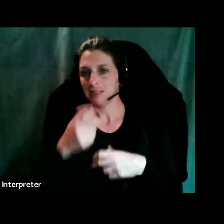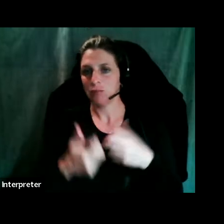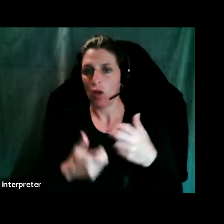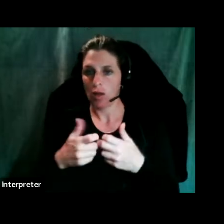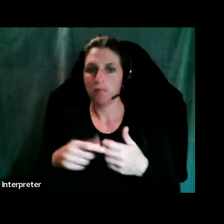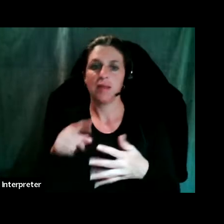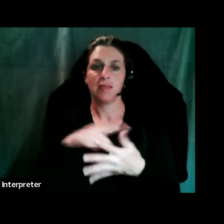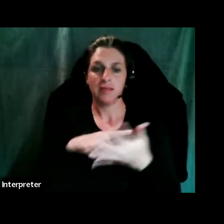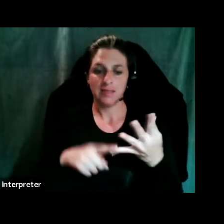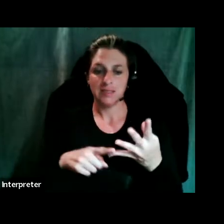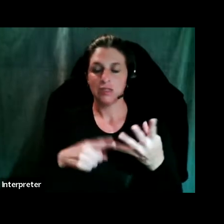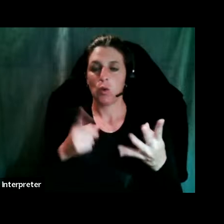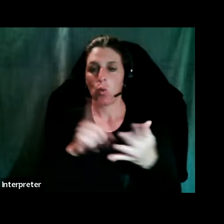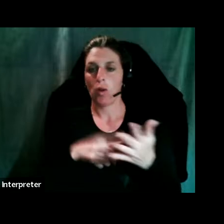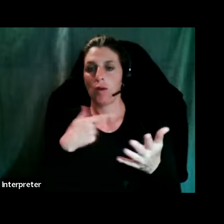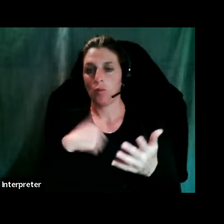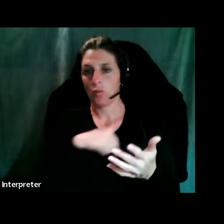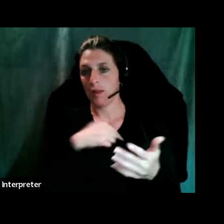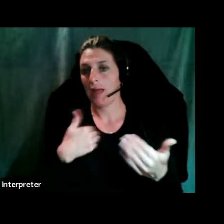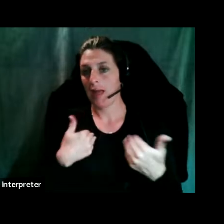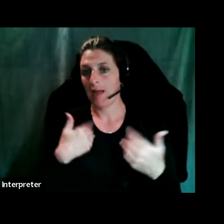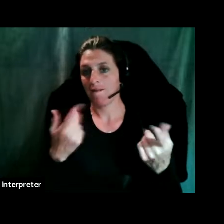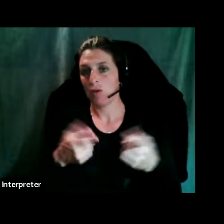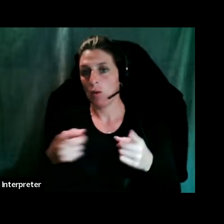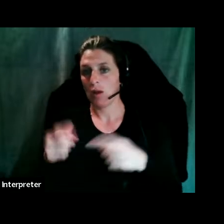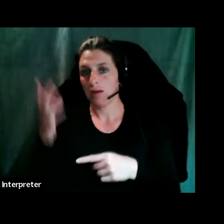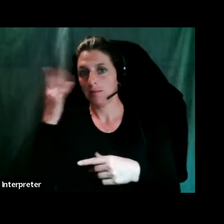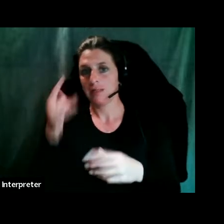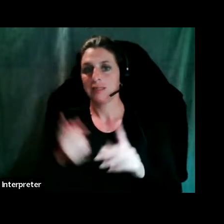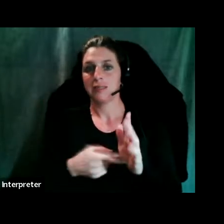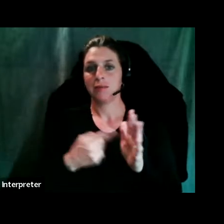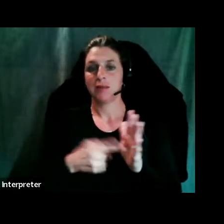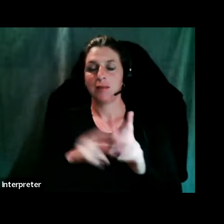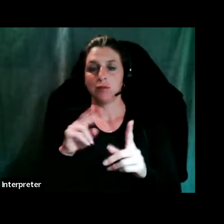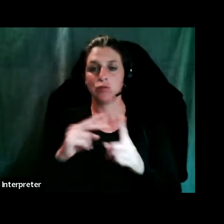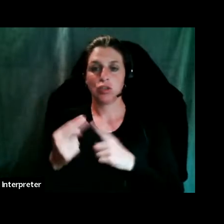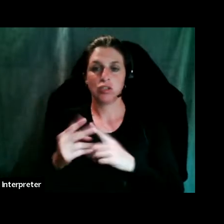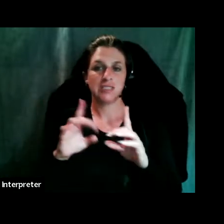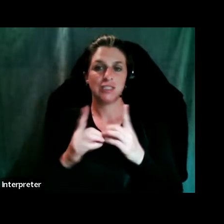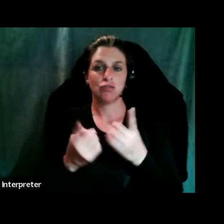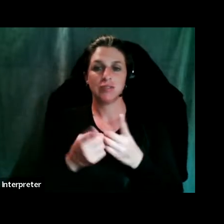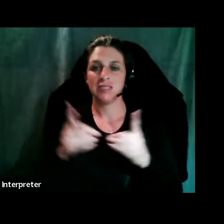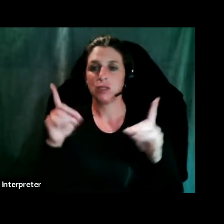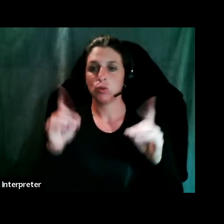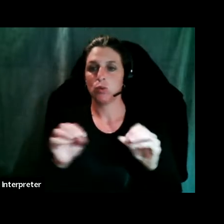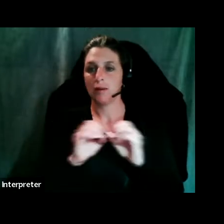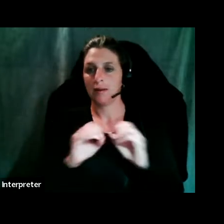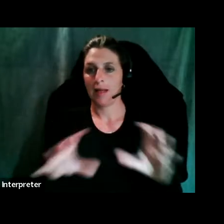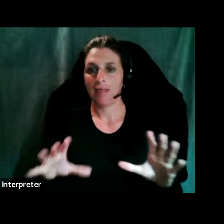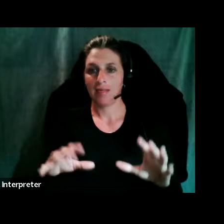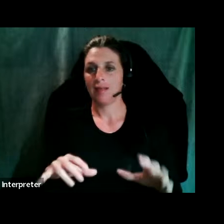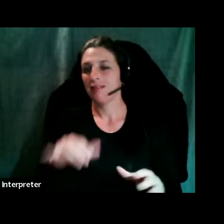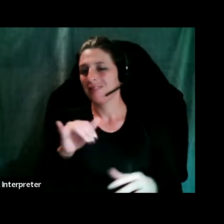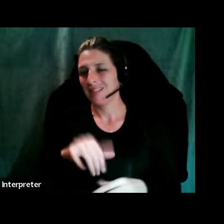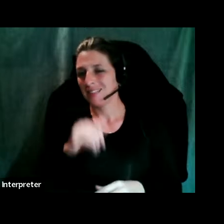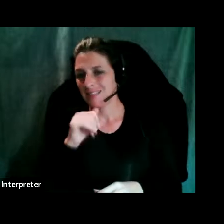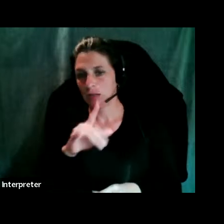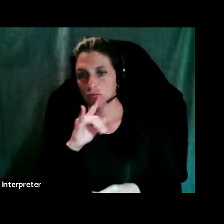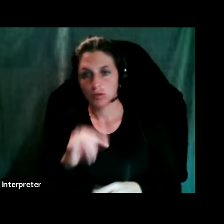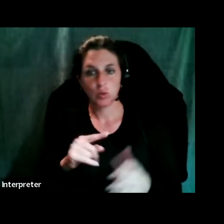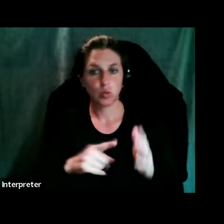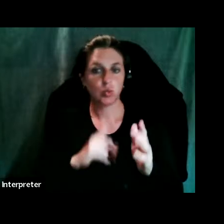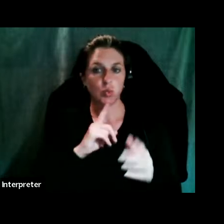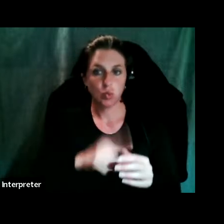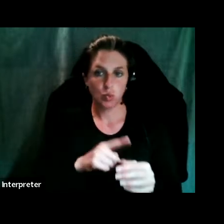we have going on. Because I think sometimes the perception is the district is doing nothing, when that is not necessarily true. Right.